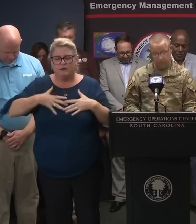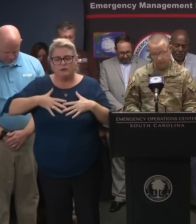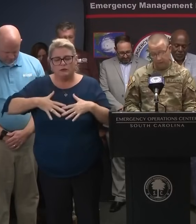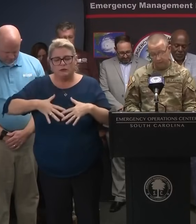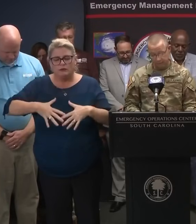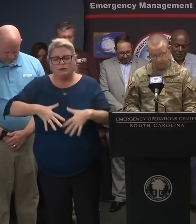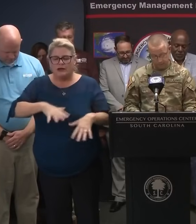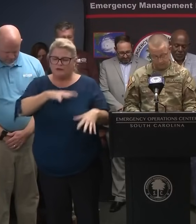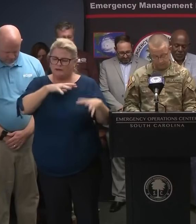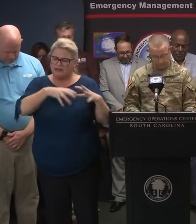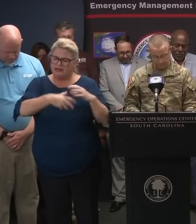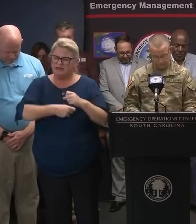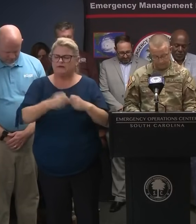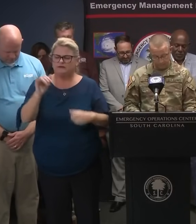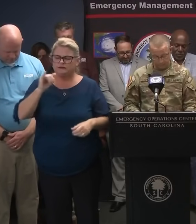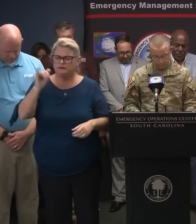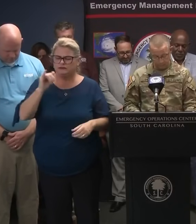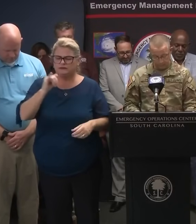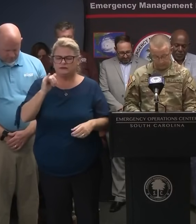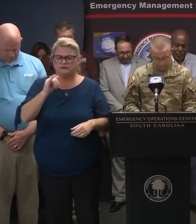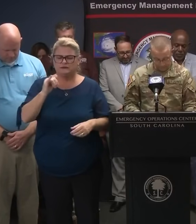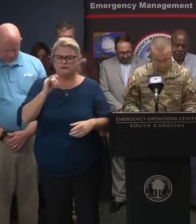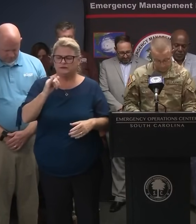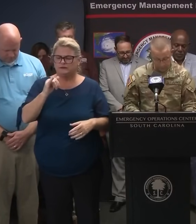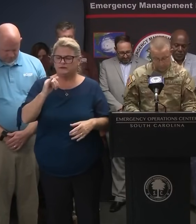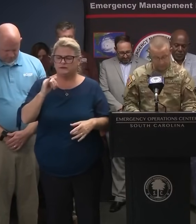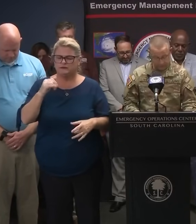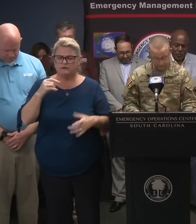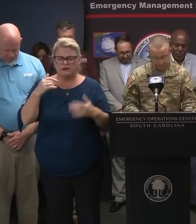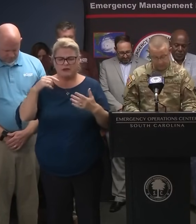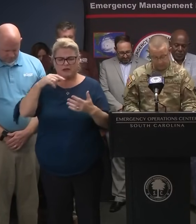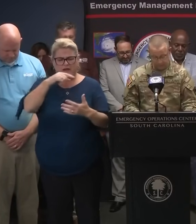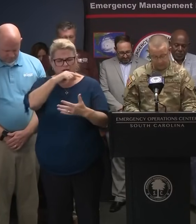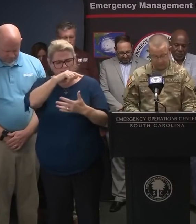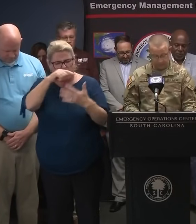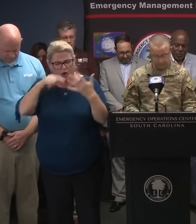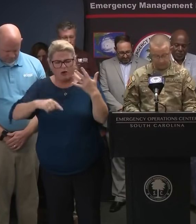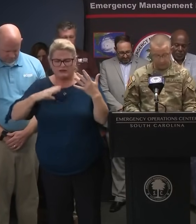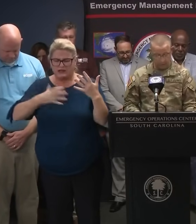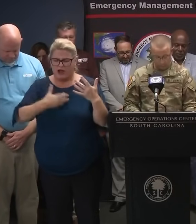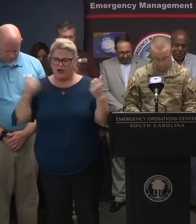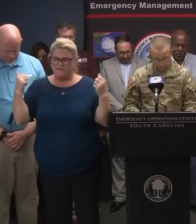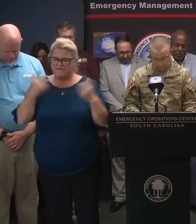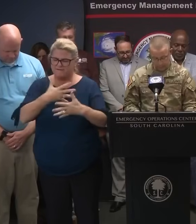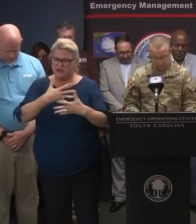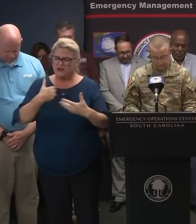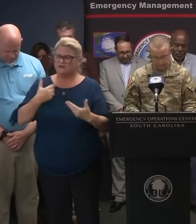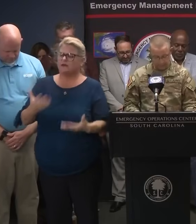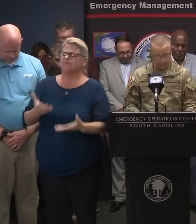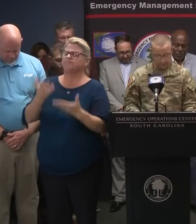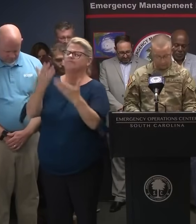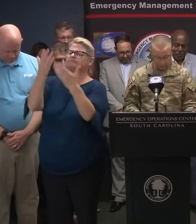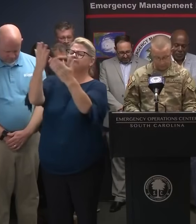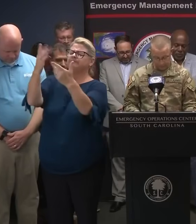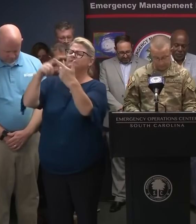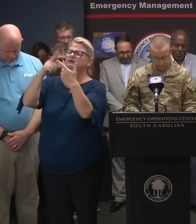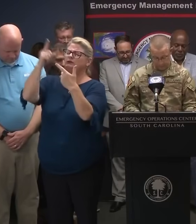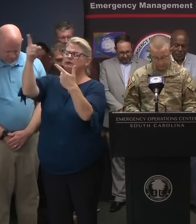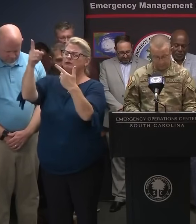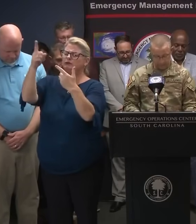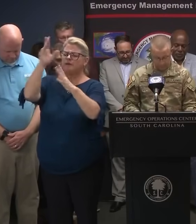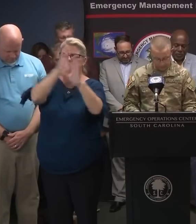and to grieve. We lift before you these fears, our worries, and our